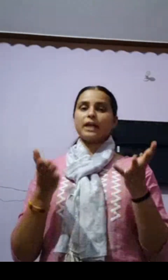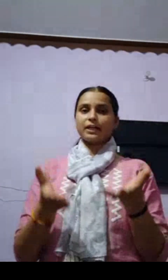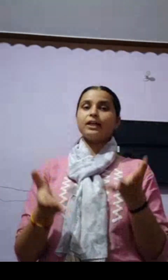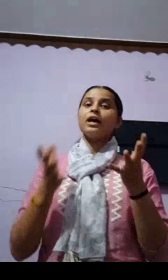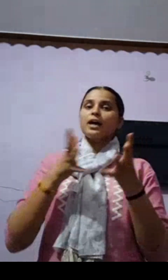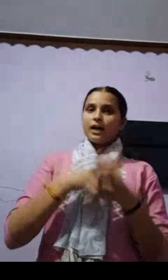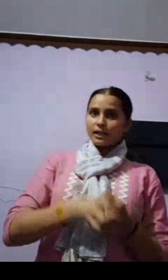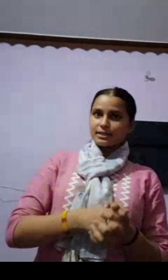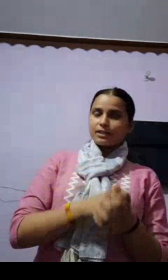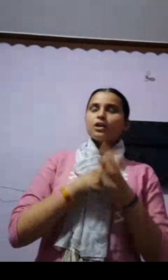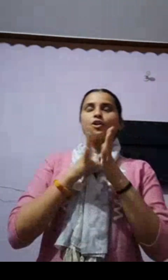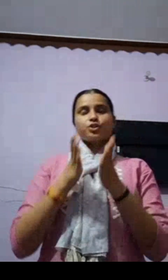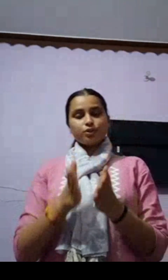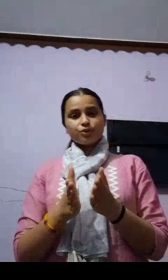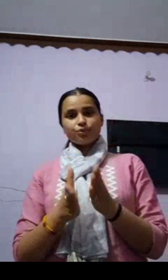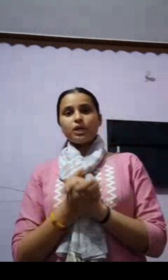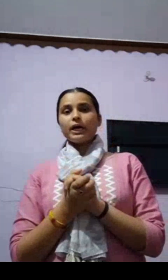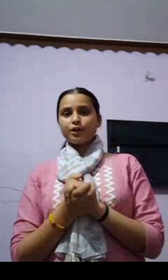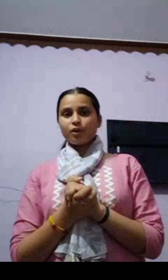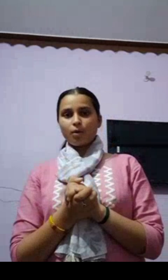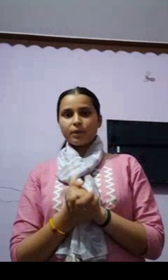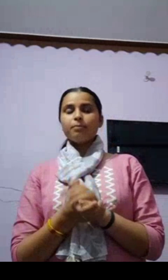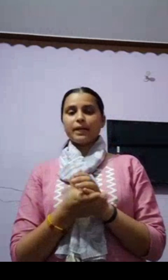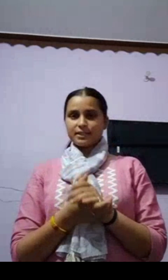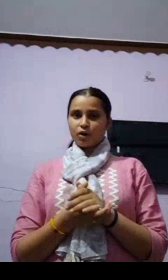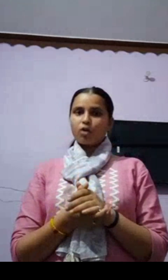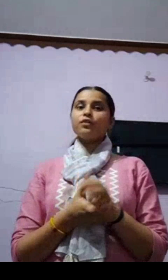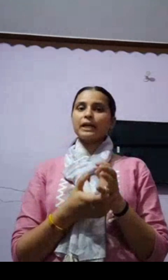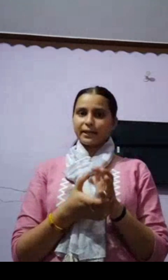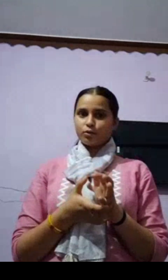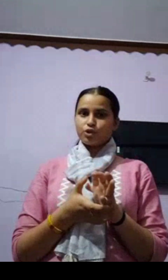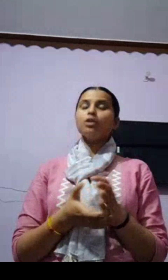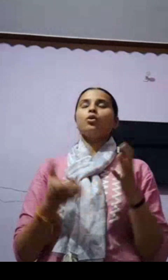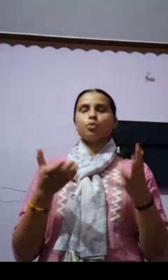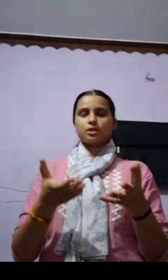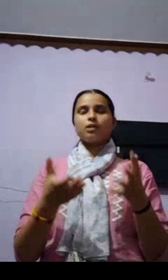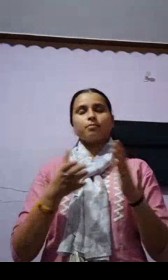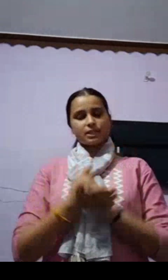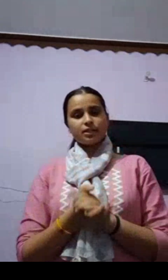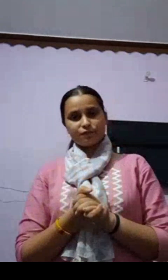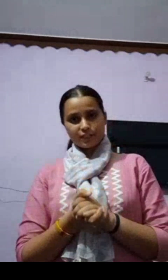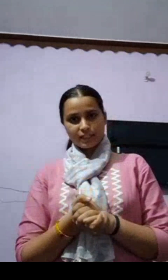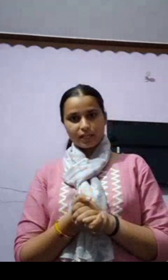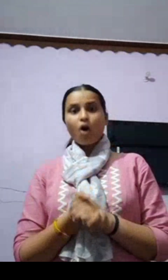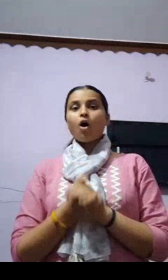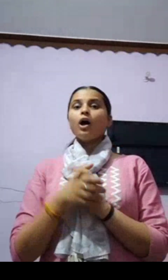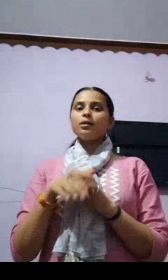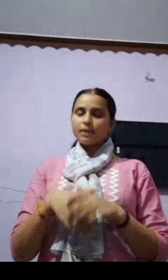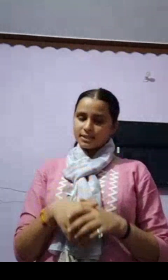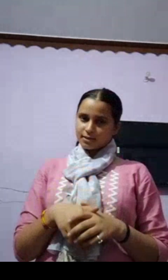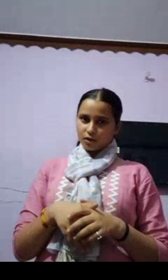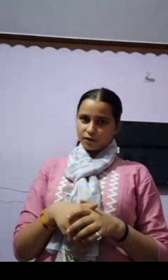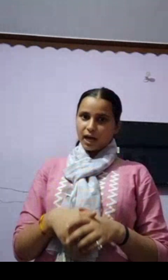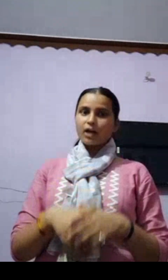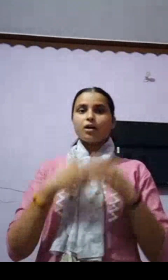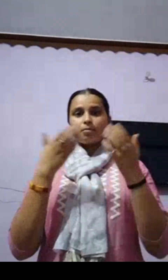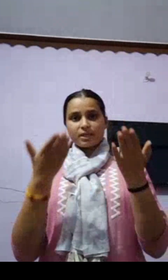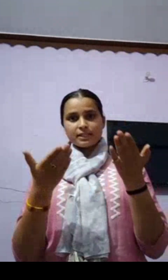lactic acid due to the anaerobic breakdown of glycogen causing muscle fatigue. On the basis of that, muscle